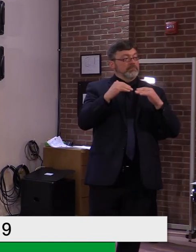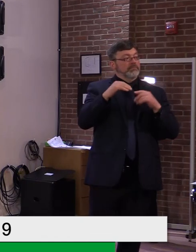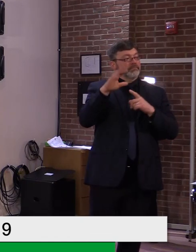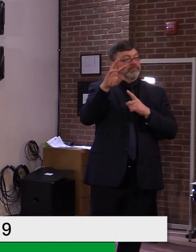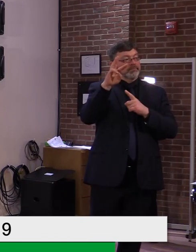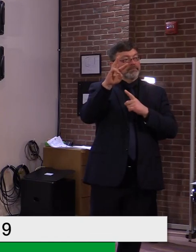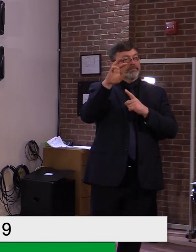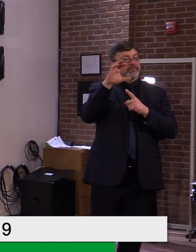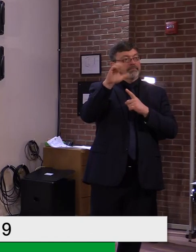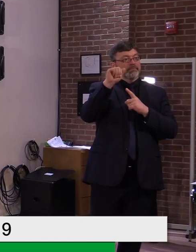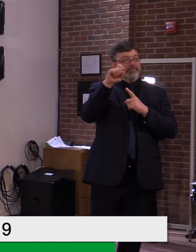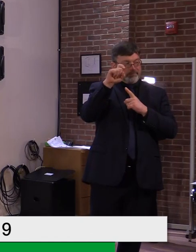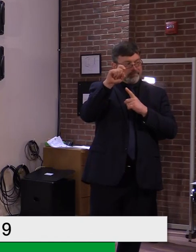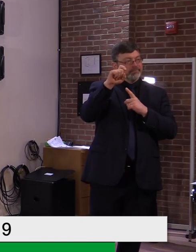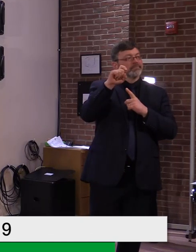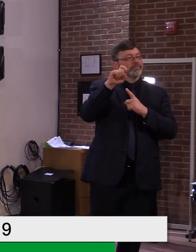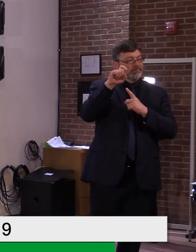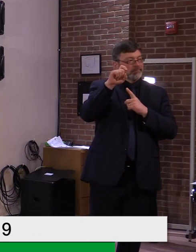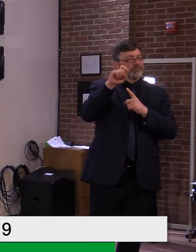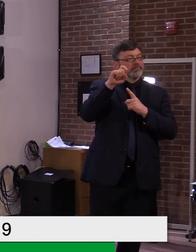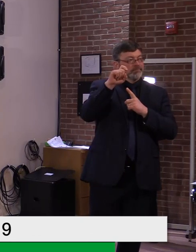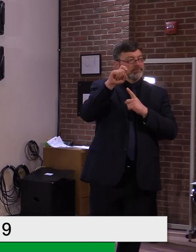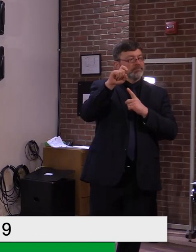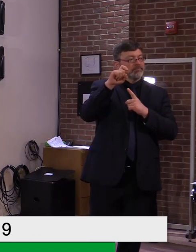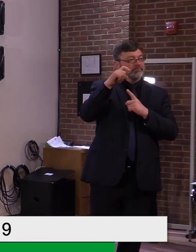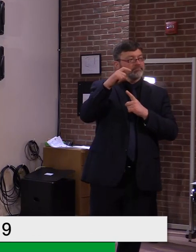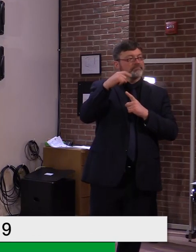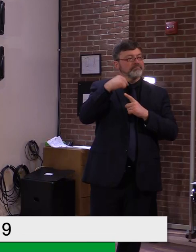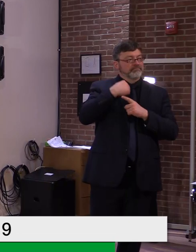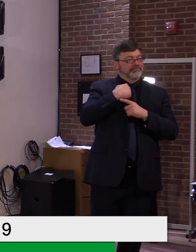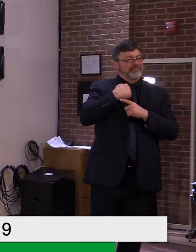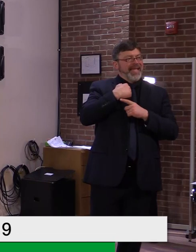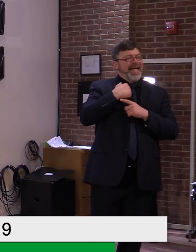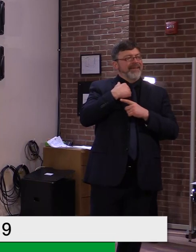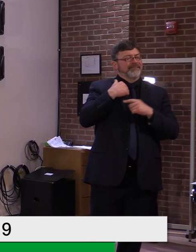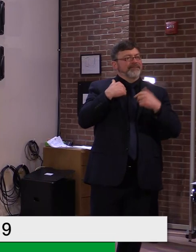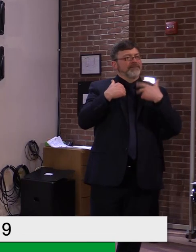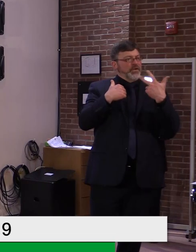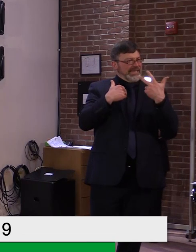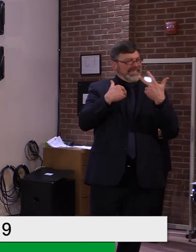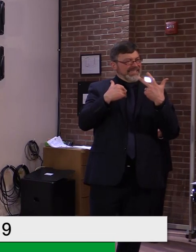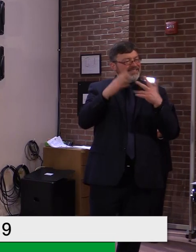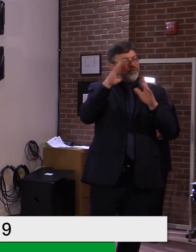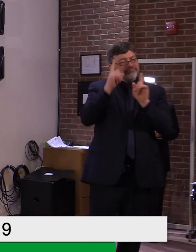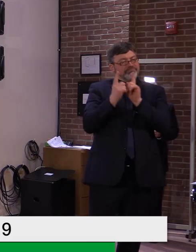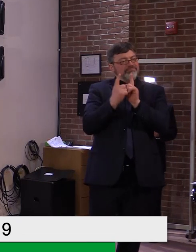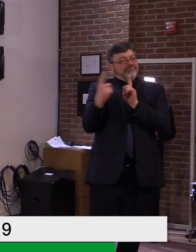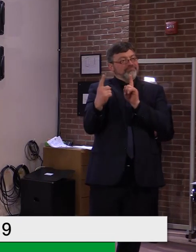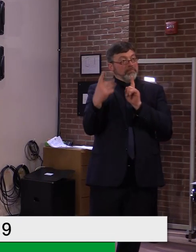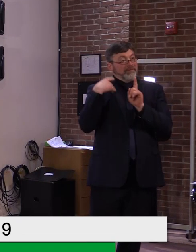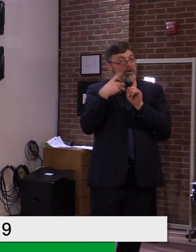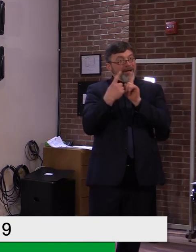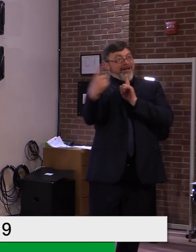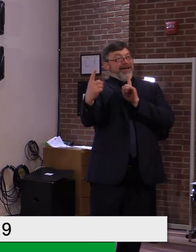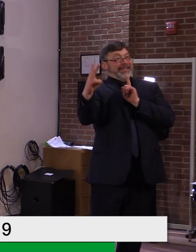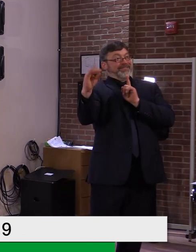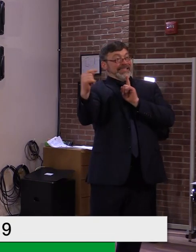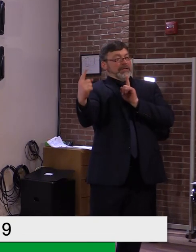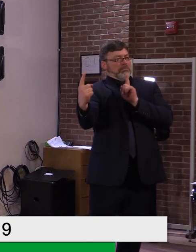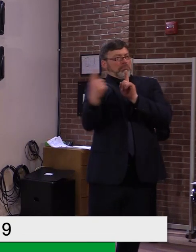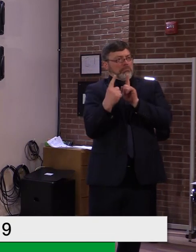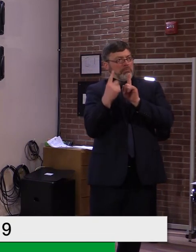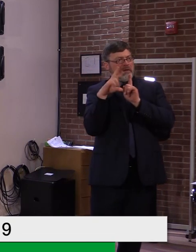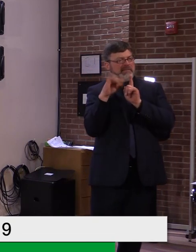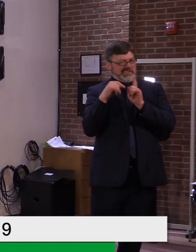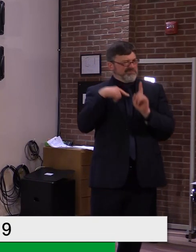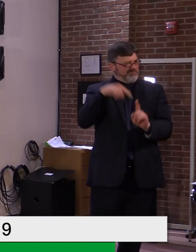the 3-foot rule for schools. We asked you Friday, and the CDC had just come out with the guidance during the press conference. I wanted to see whether